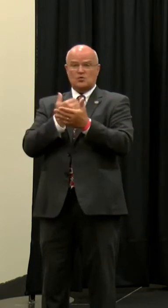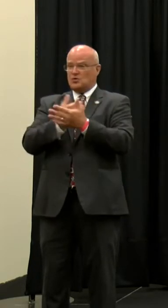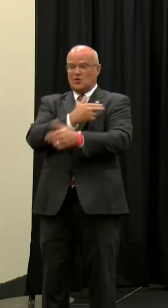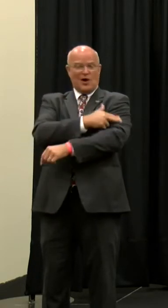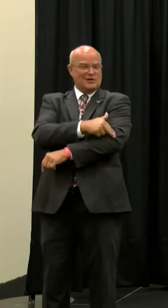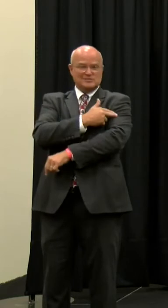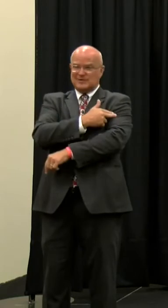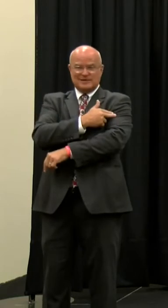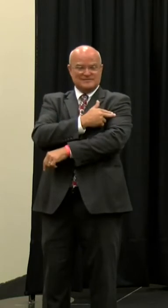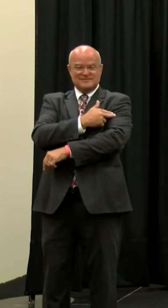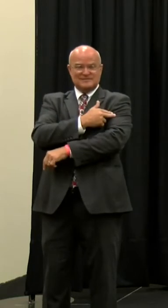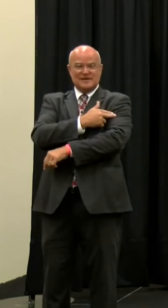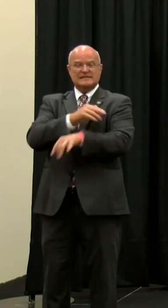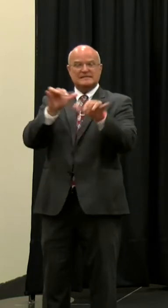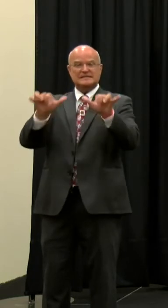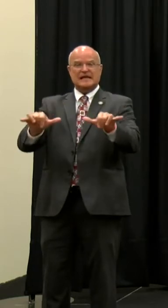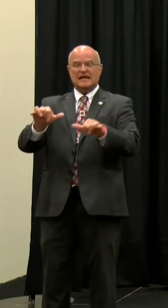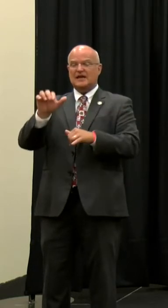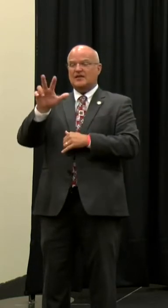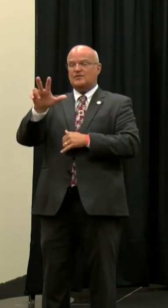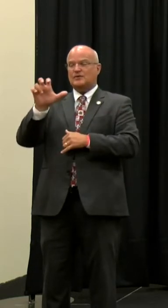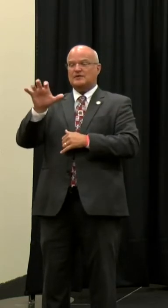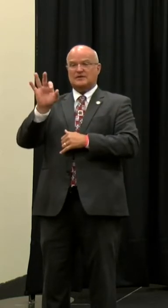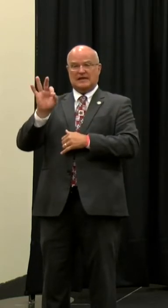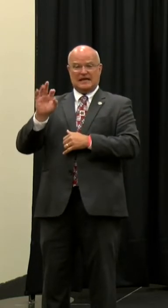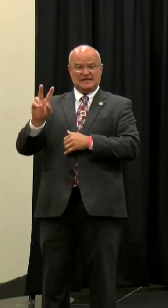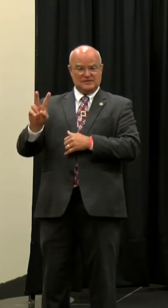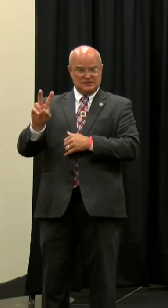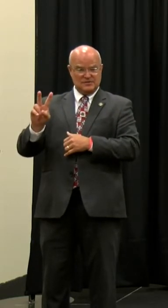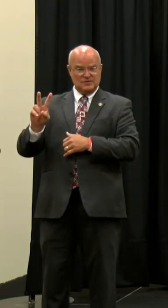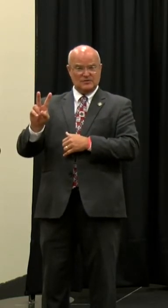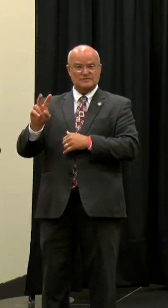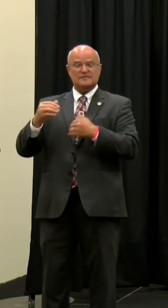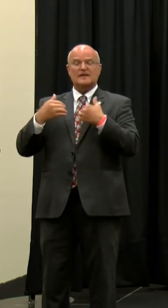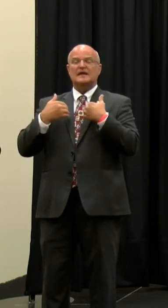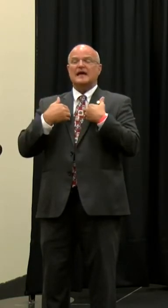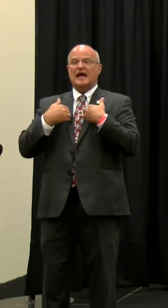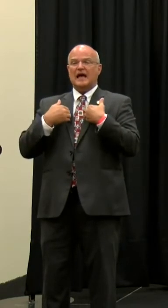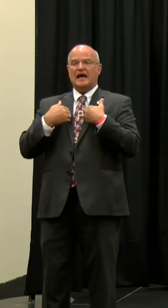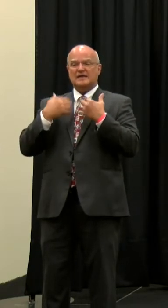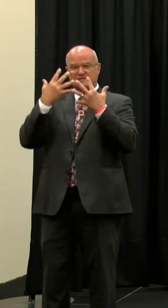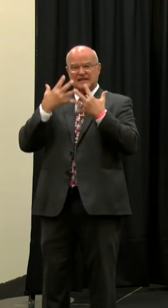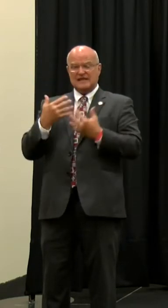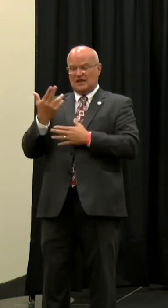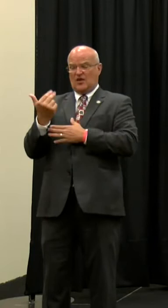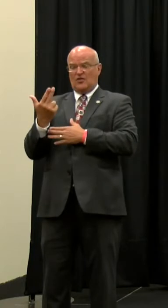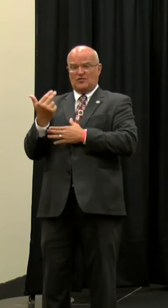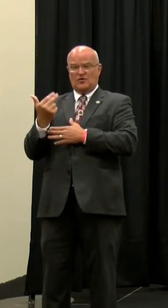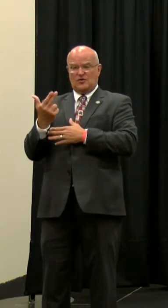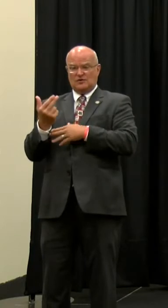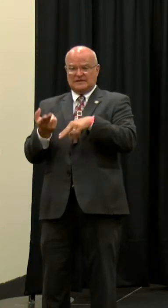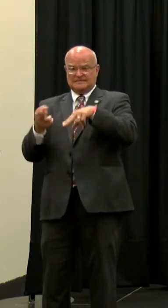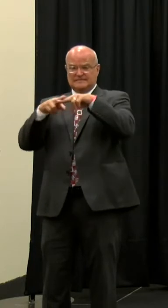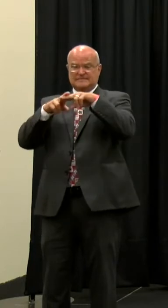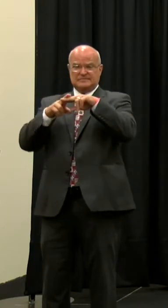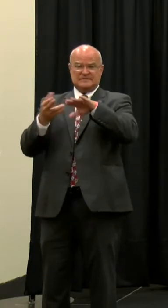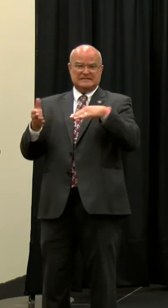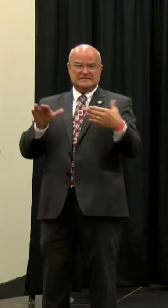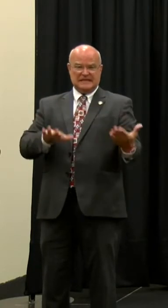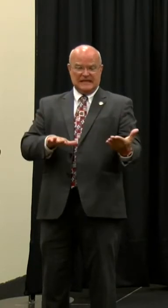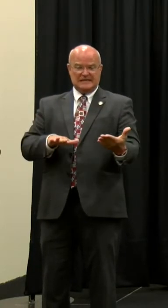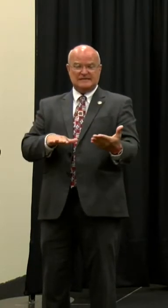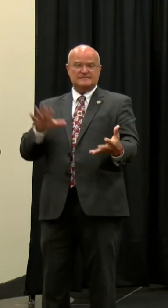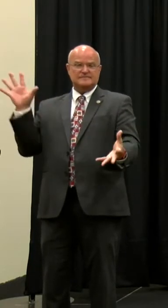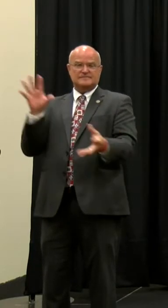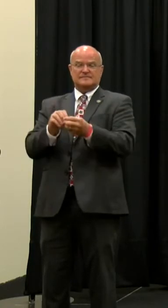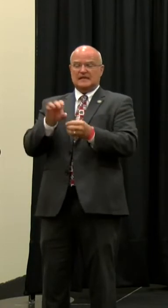hospitalizations, so we remain at 392. We do have, sadly, 13 new deaths. That brings us